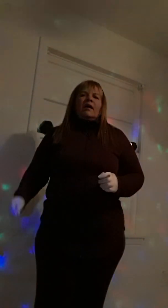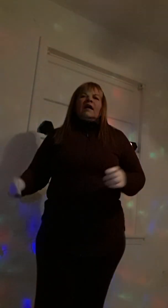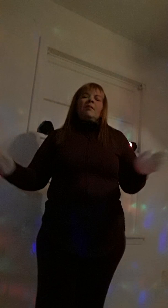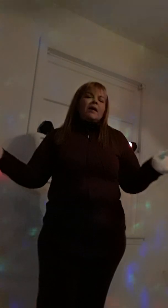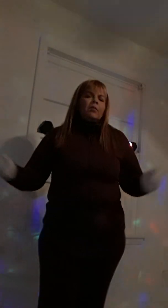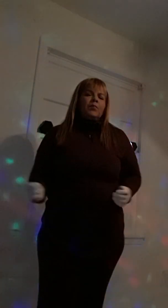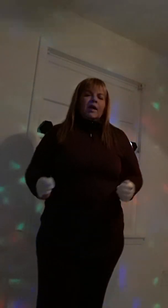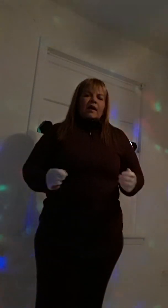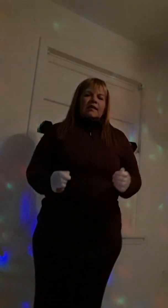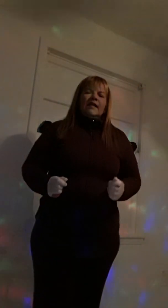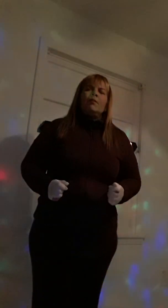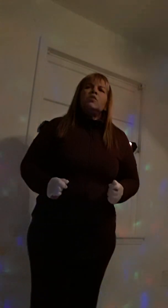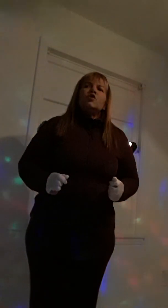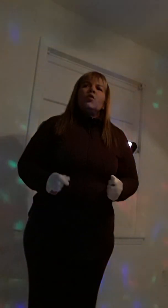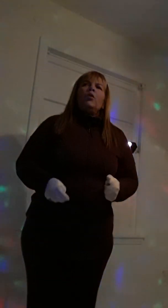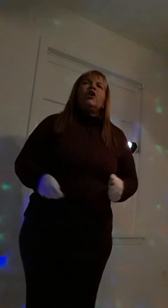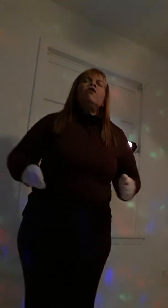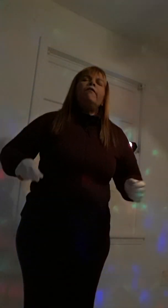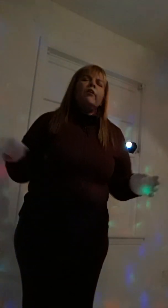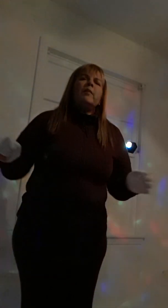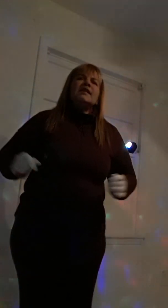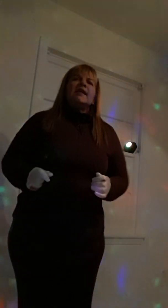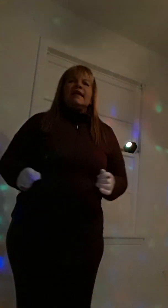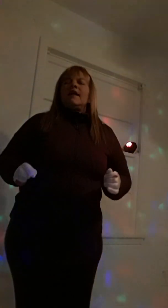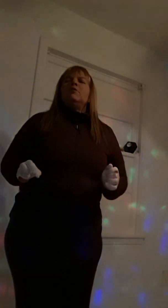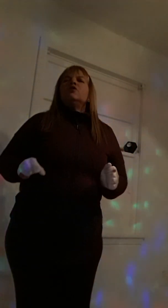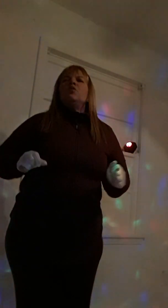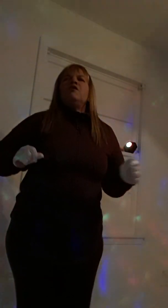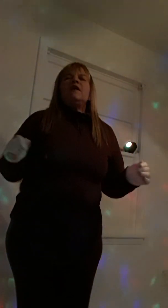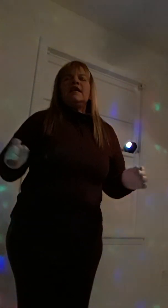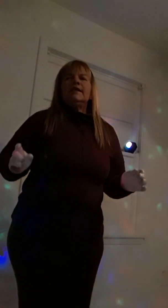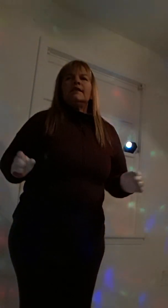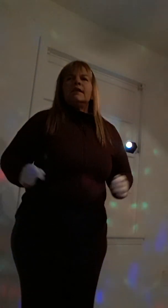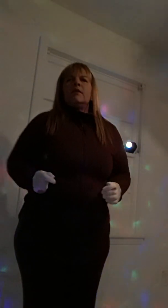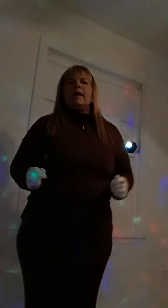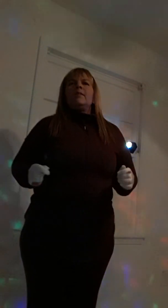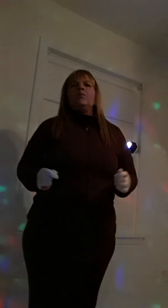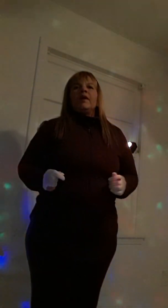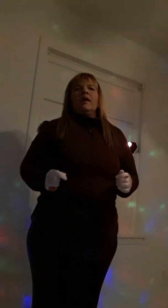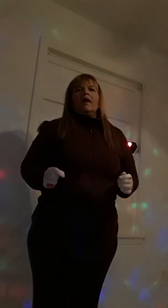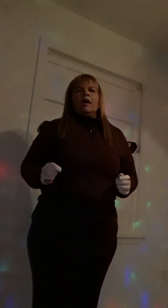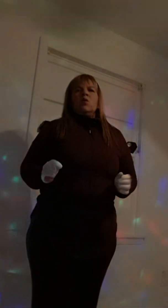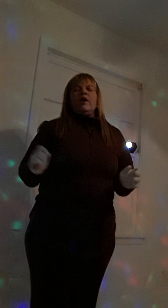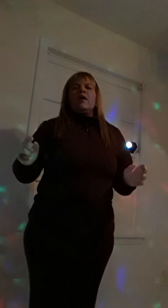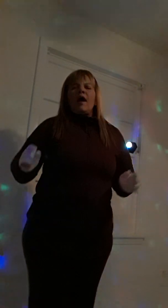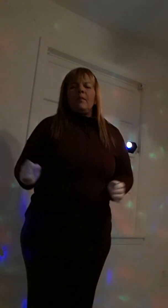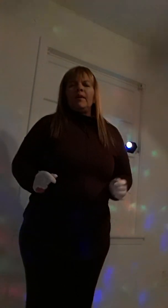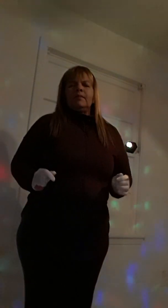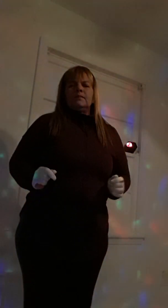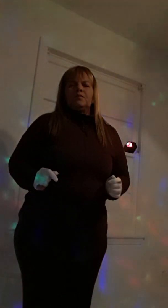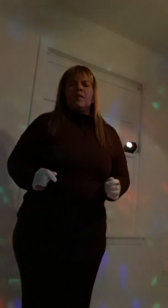Y ven, estamos muy conformes, estamos muy felices, ¿verdad? And we are happy